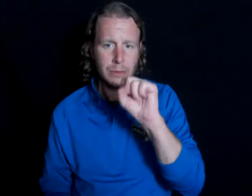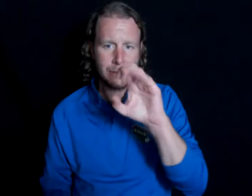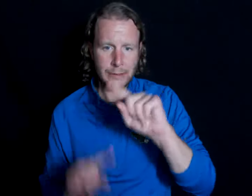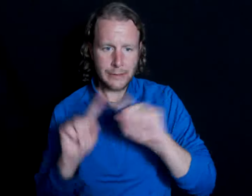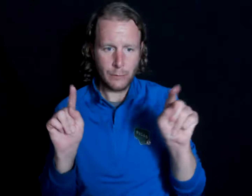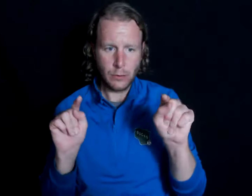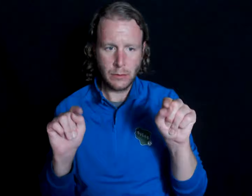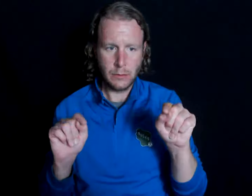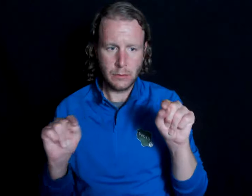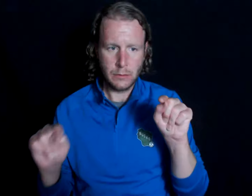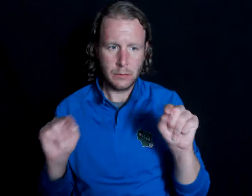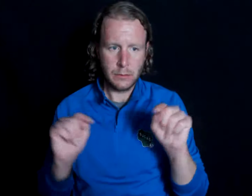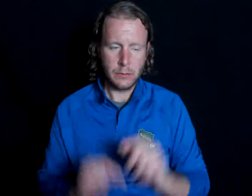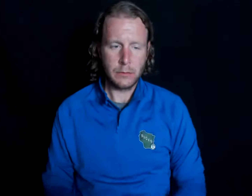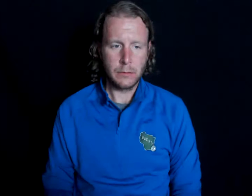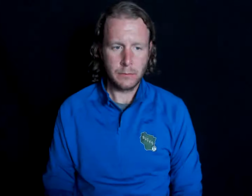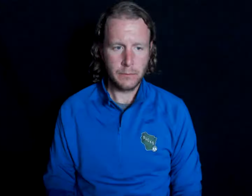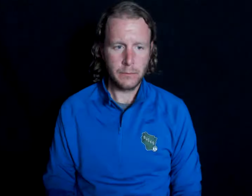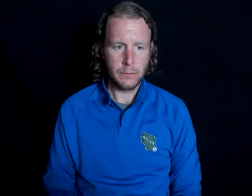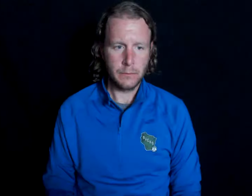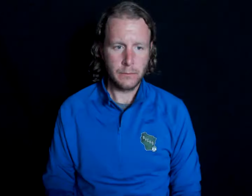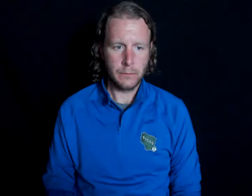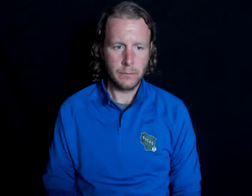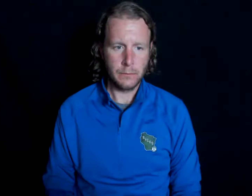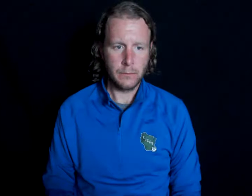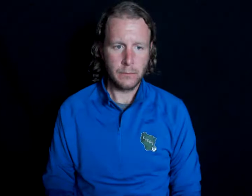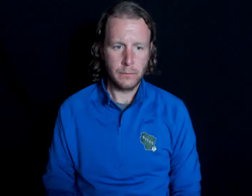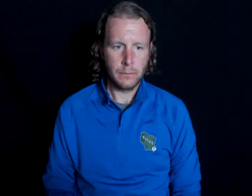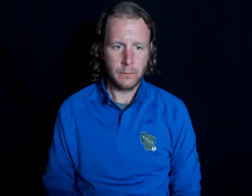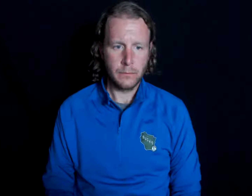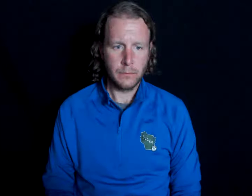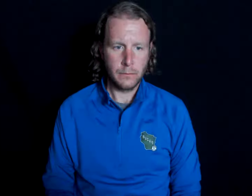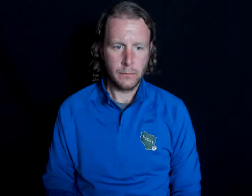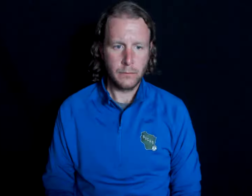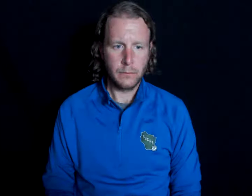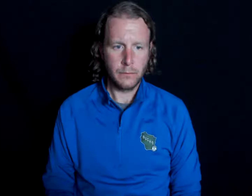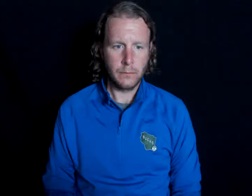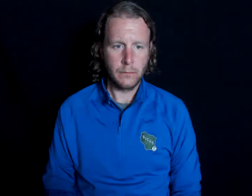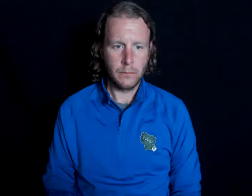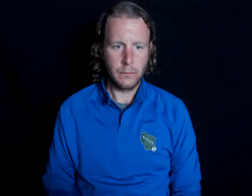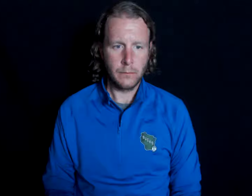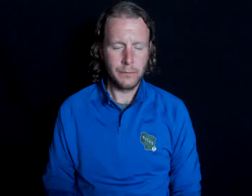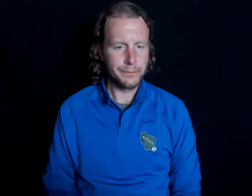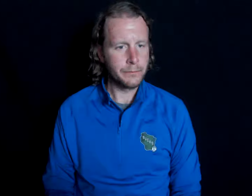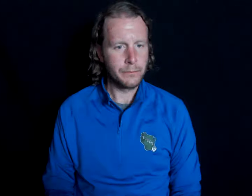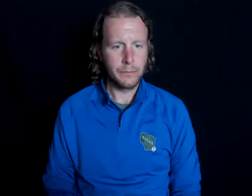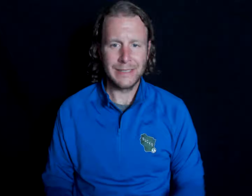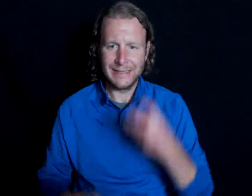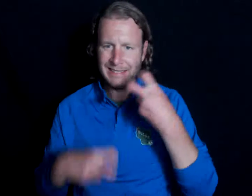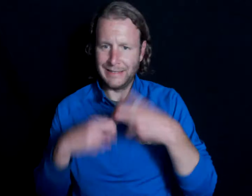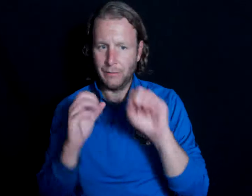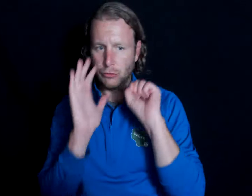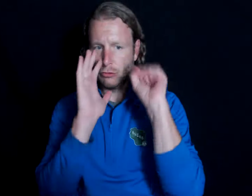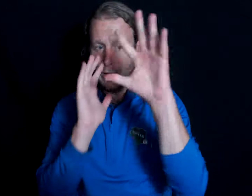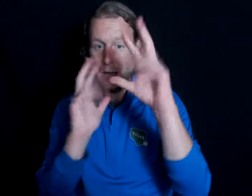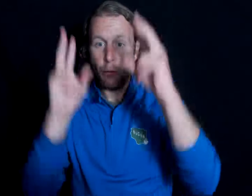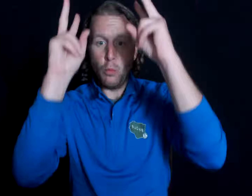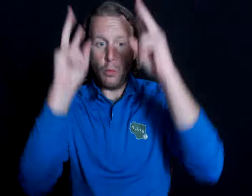DJ Augustin on top. Giannis switches onto him. Tough shot. Rebounded by Milwaukee. They got a little